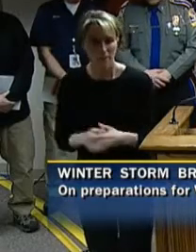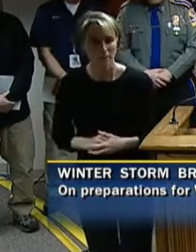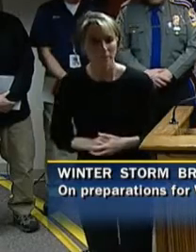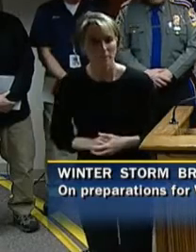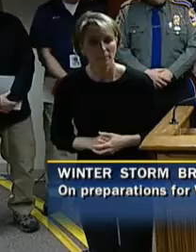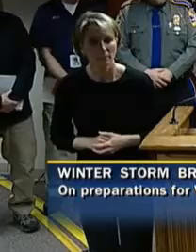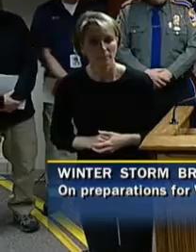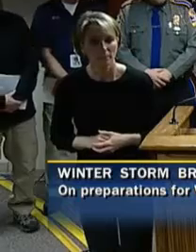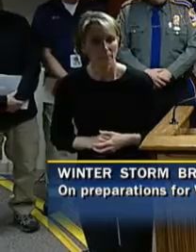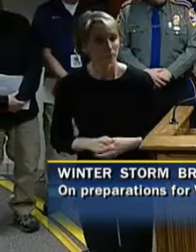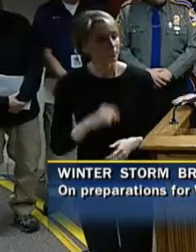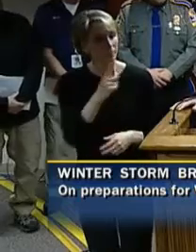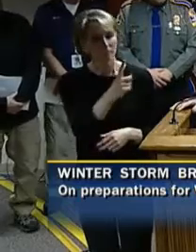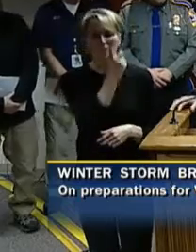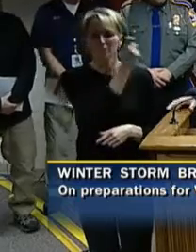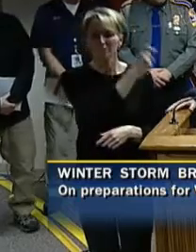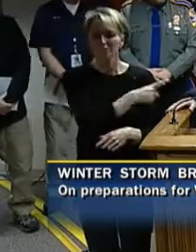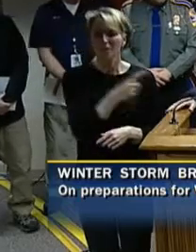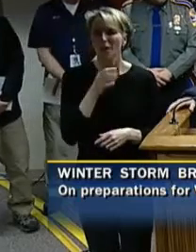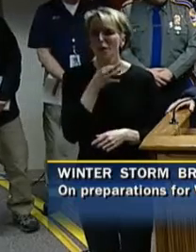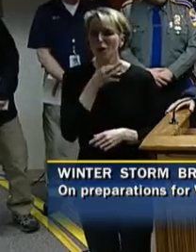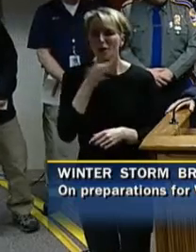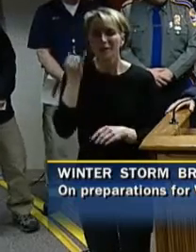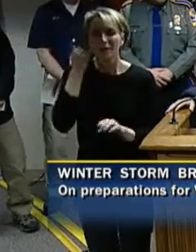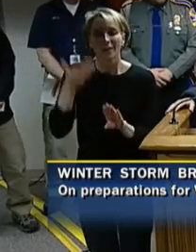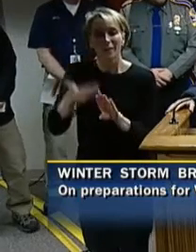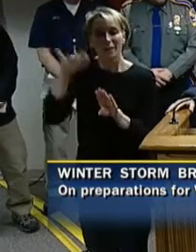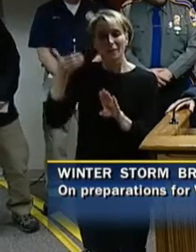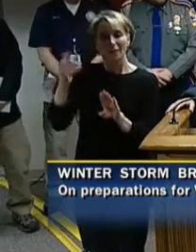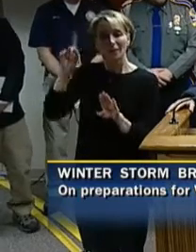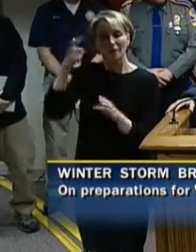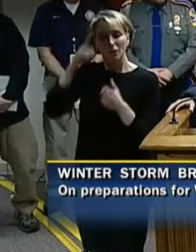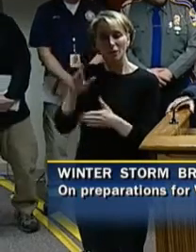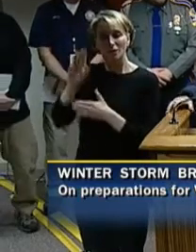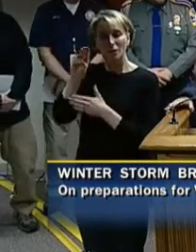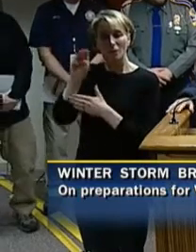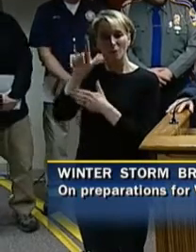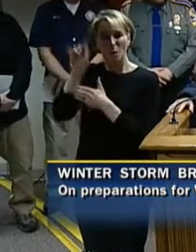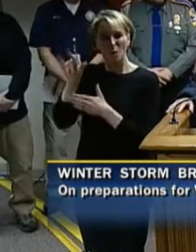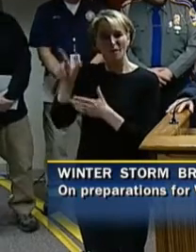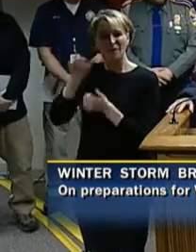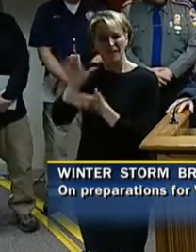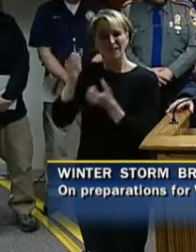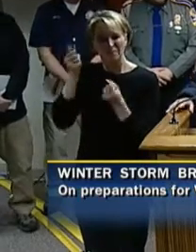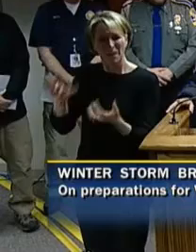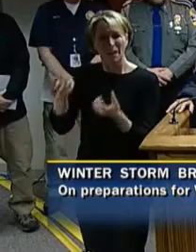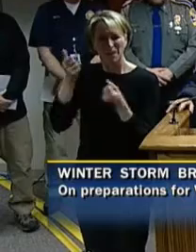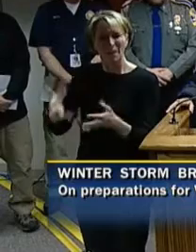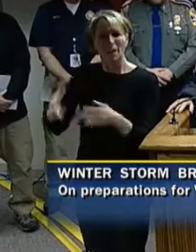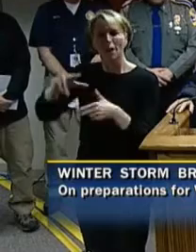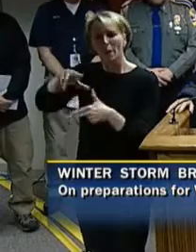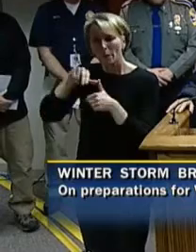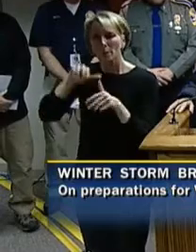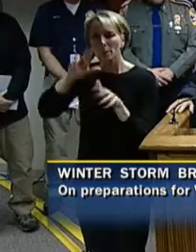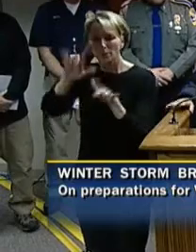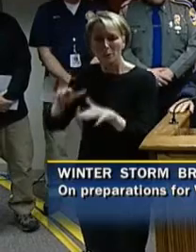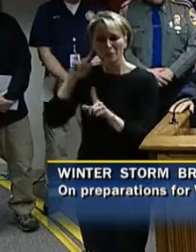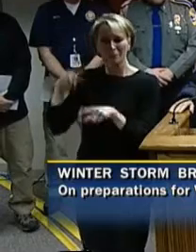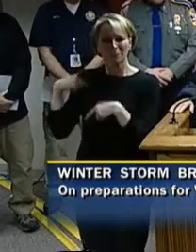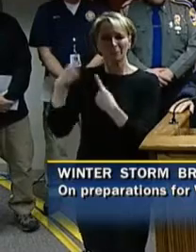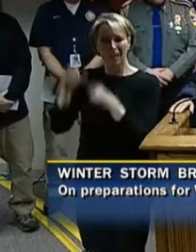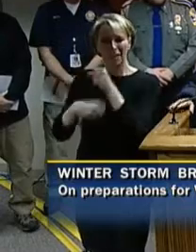Did you get any advice from your predecessor considering how many storms you've dealt with in 8 years? Well, not on this